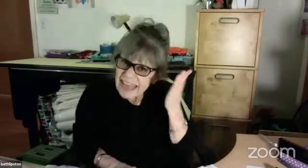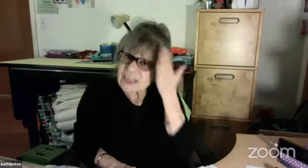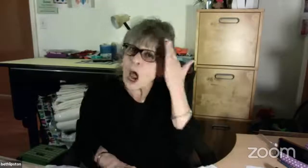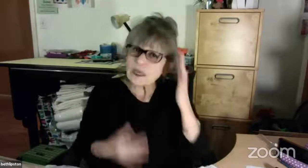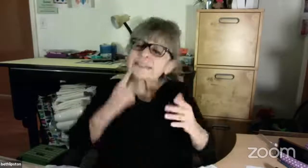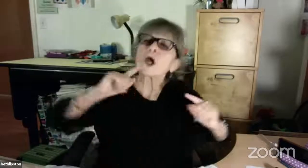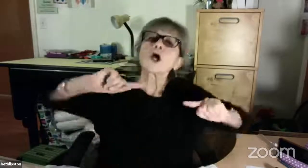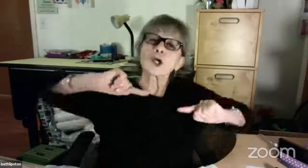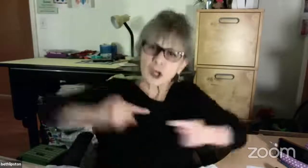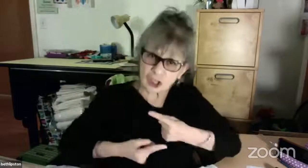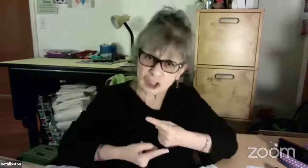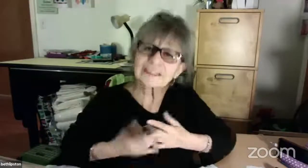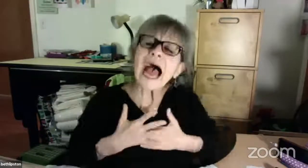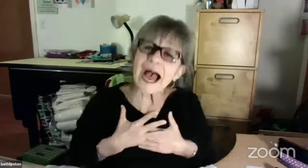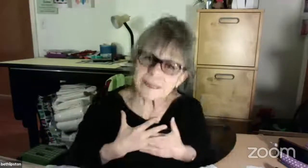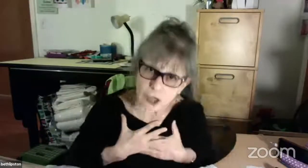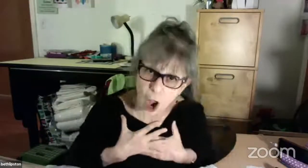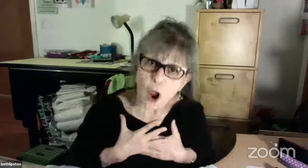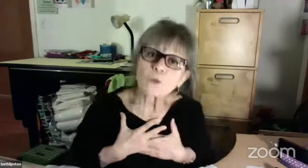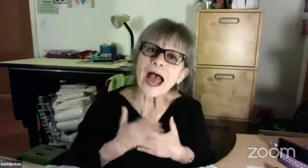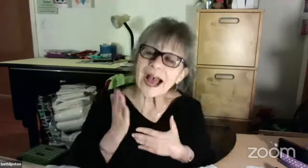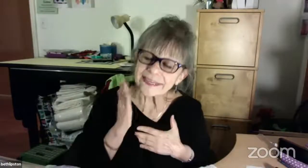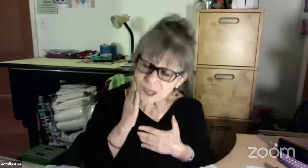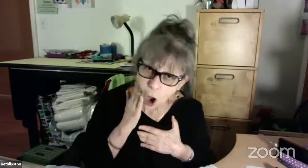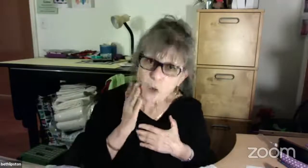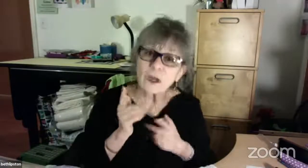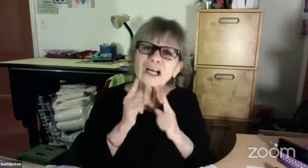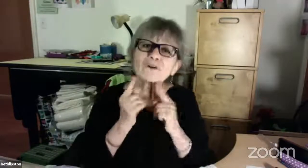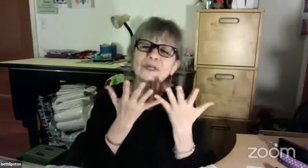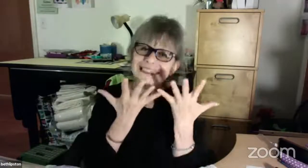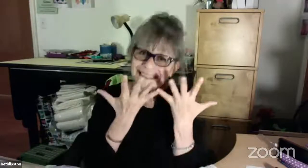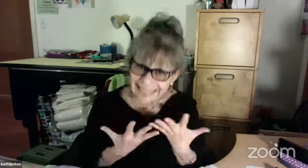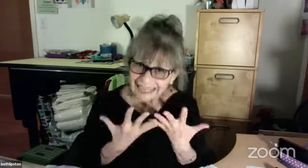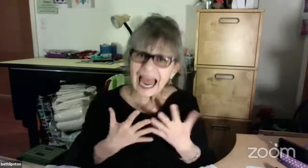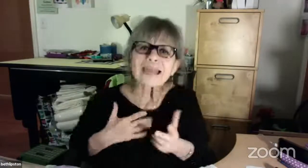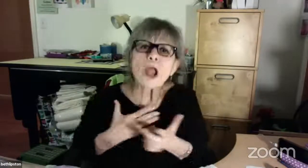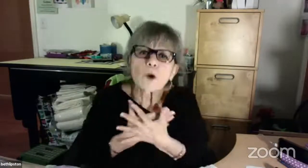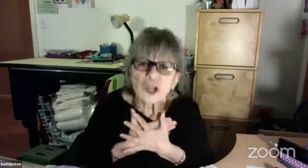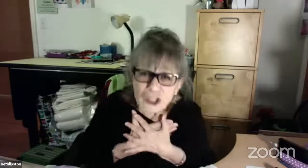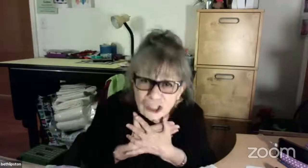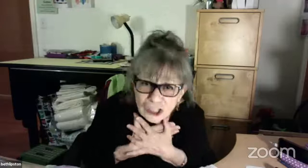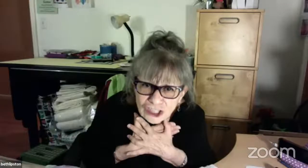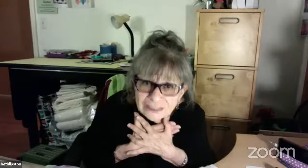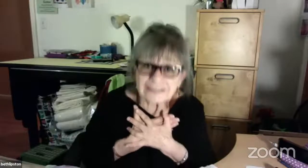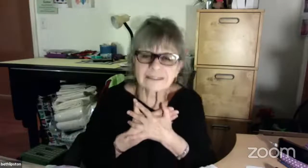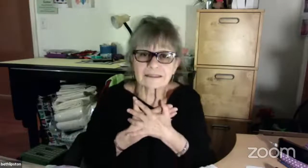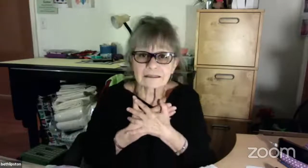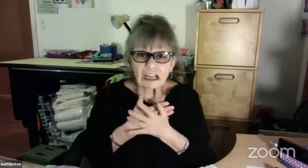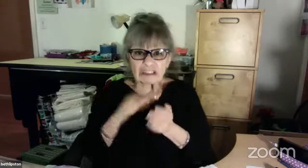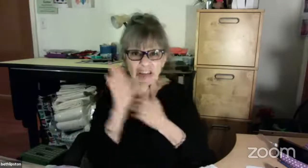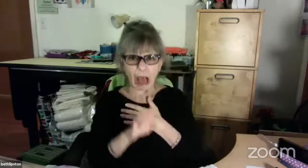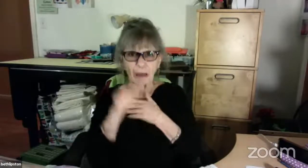only person. I know that it's painful. I get it. I know it's painful and it's saddening and breaks your